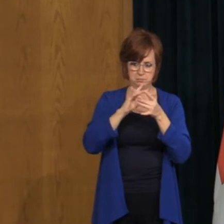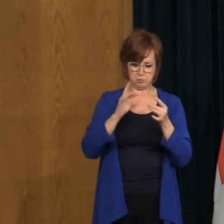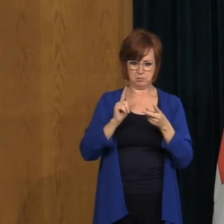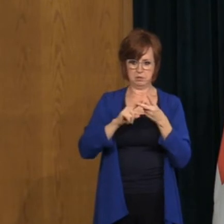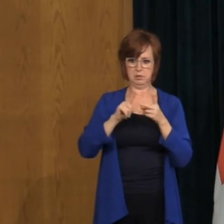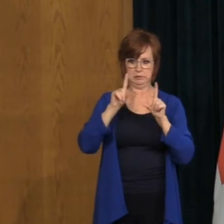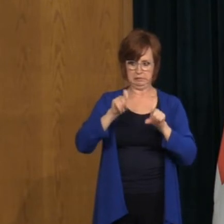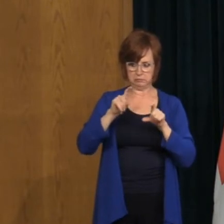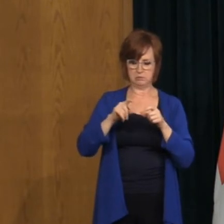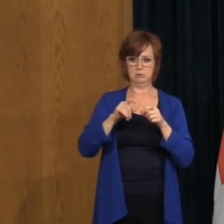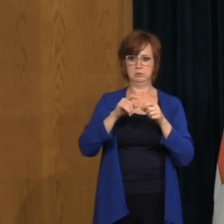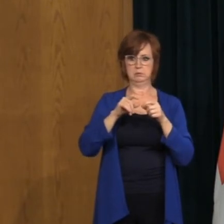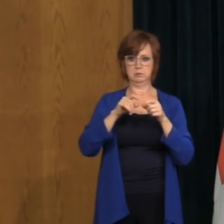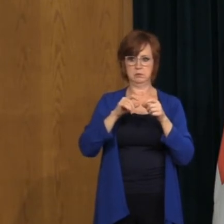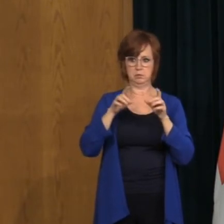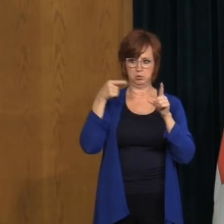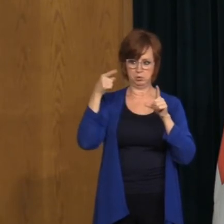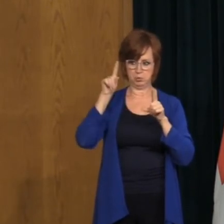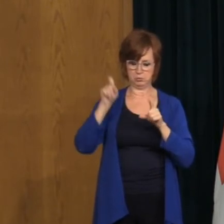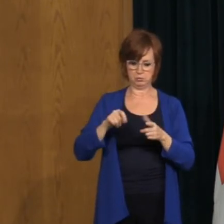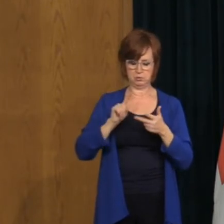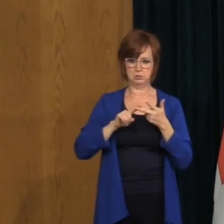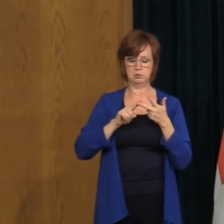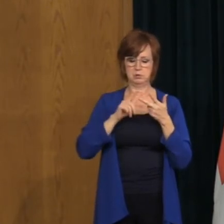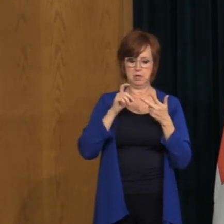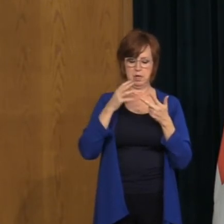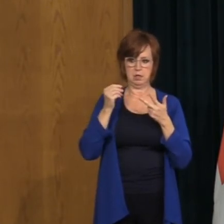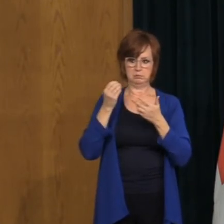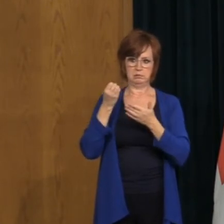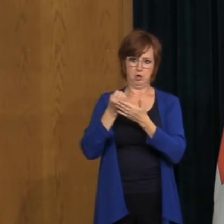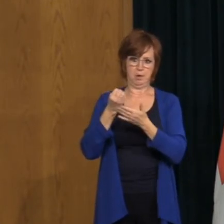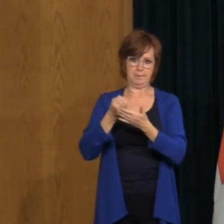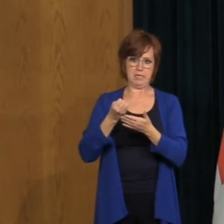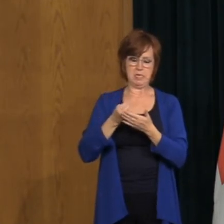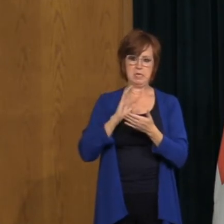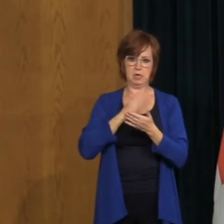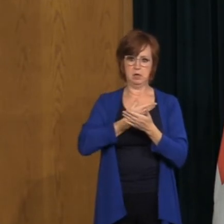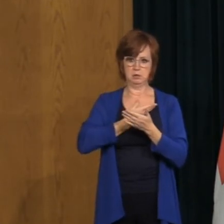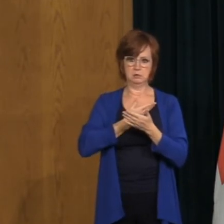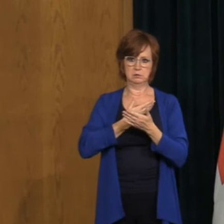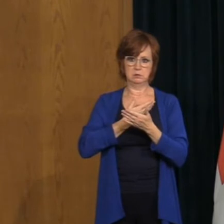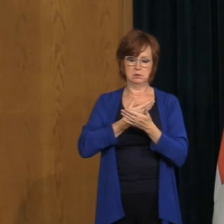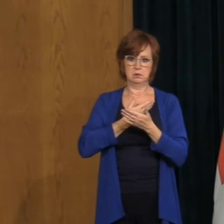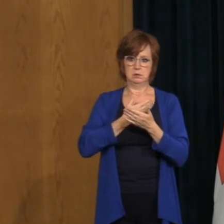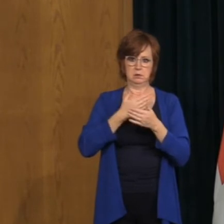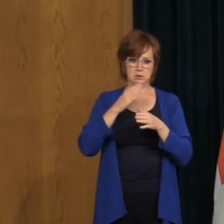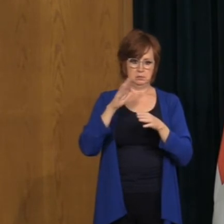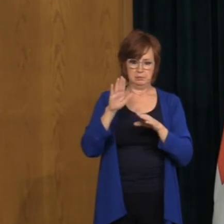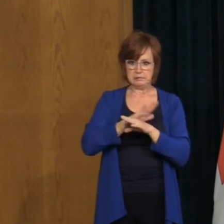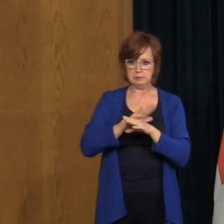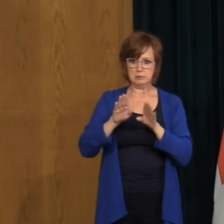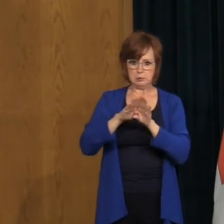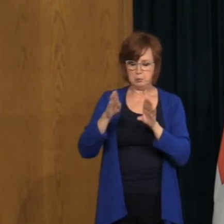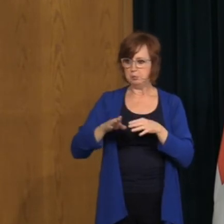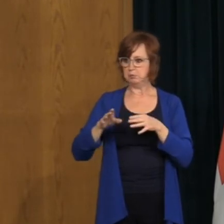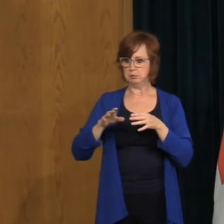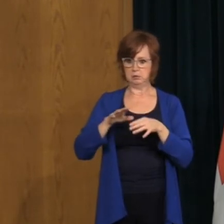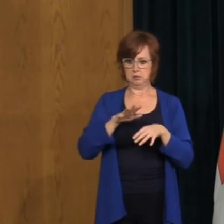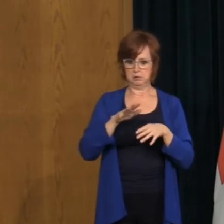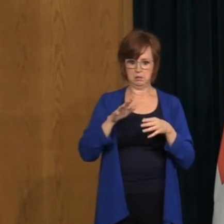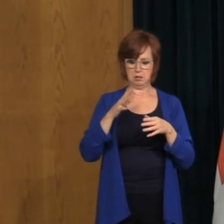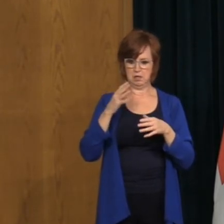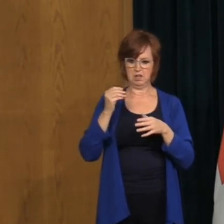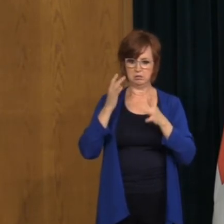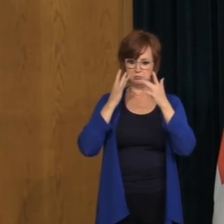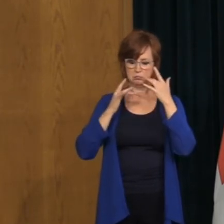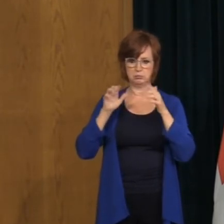whether it be on the economic side and how provinces, territories are being challenged on the